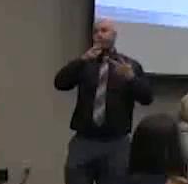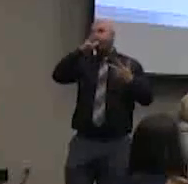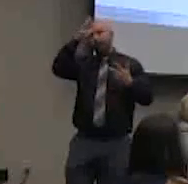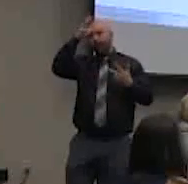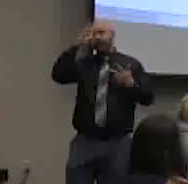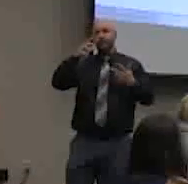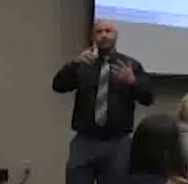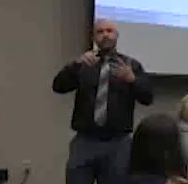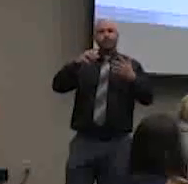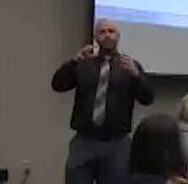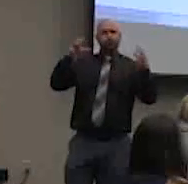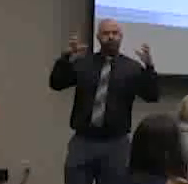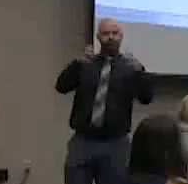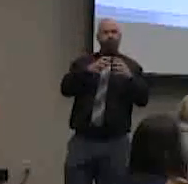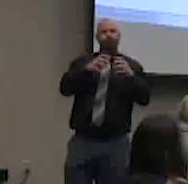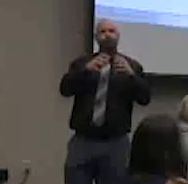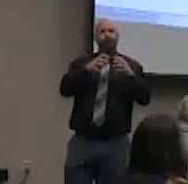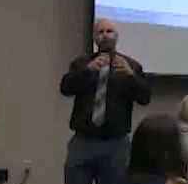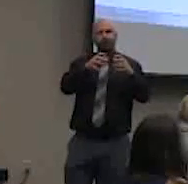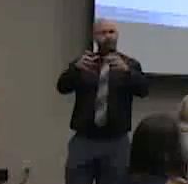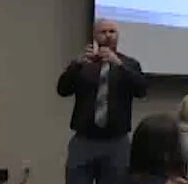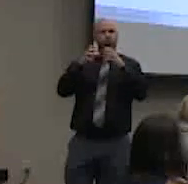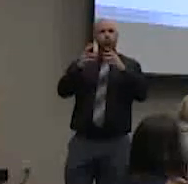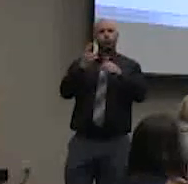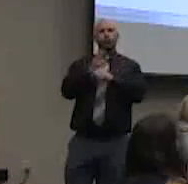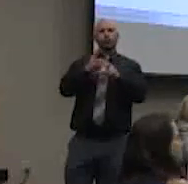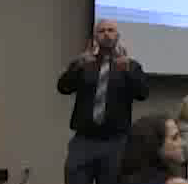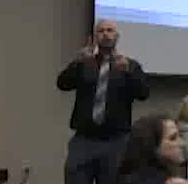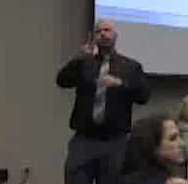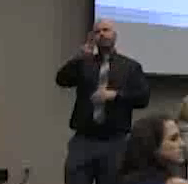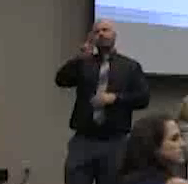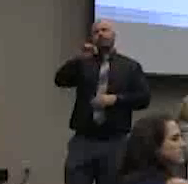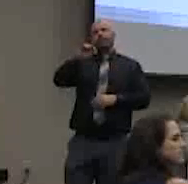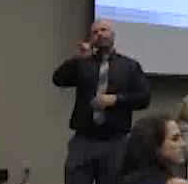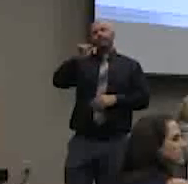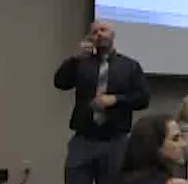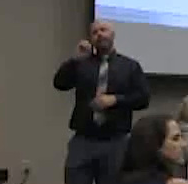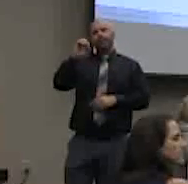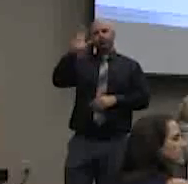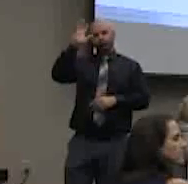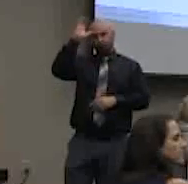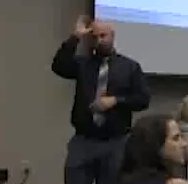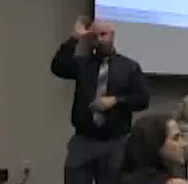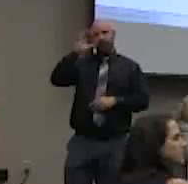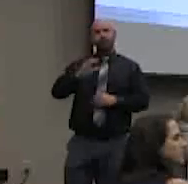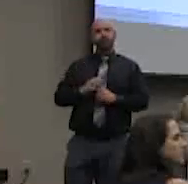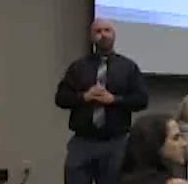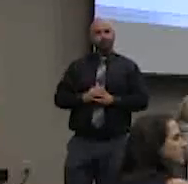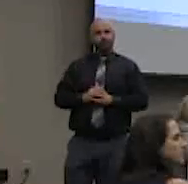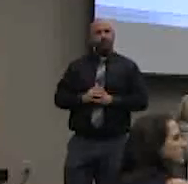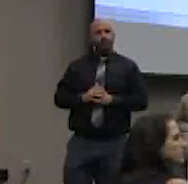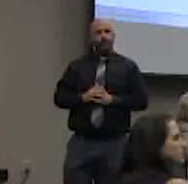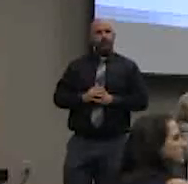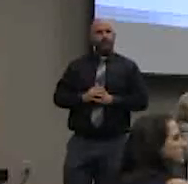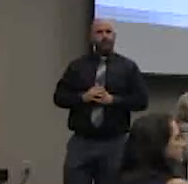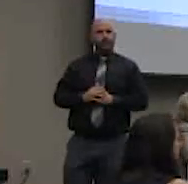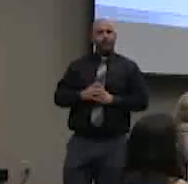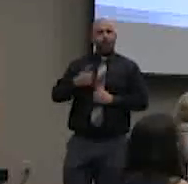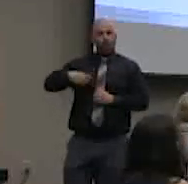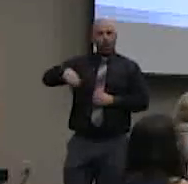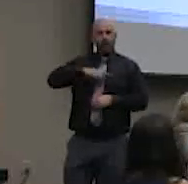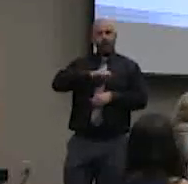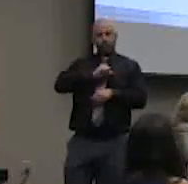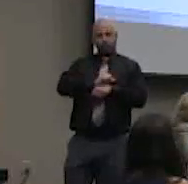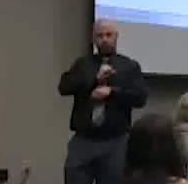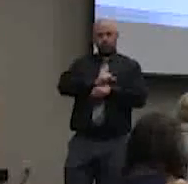working together to use that village concept. Everybody doing their part to make sure that every child had the